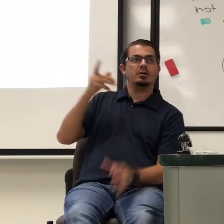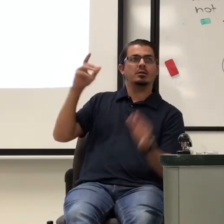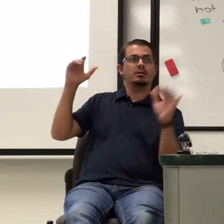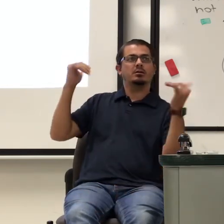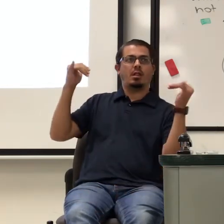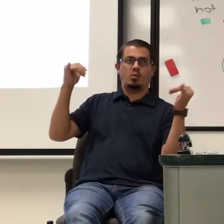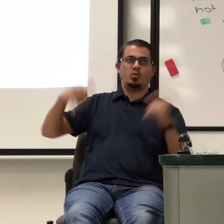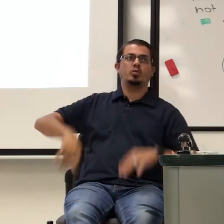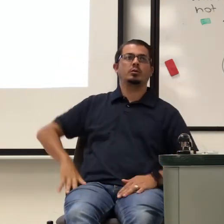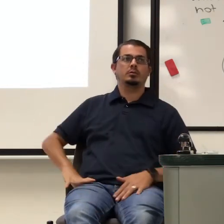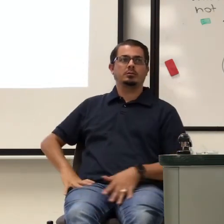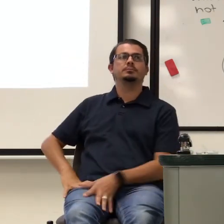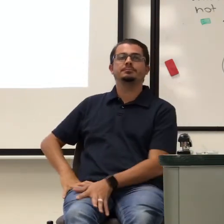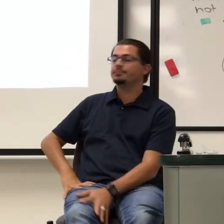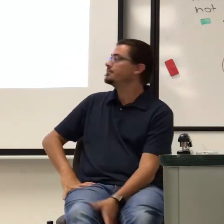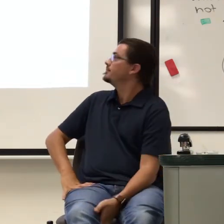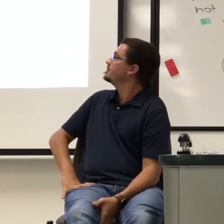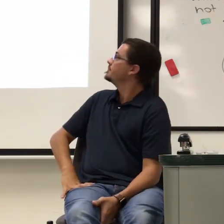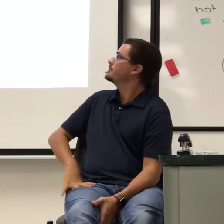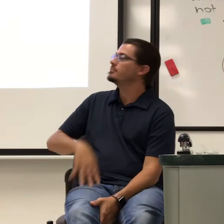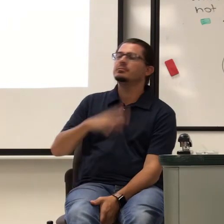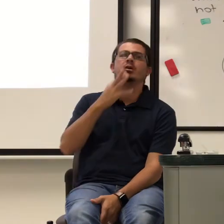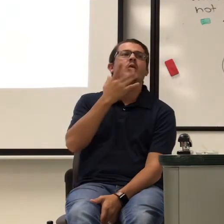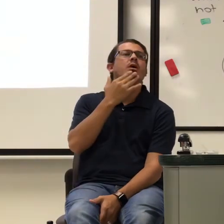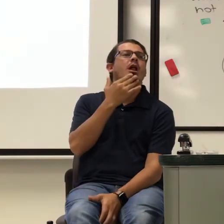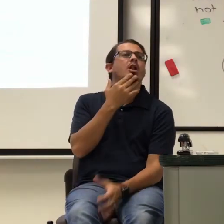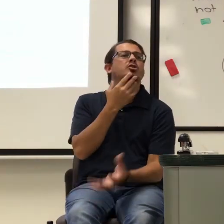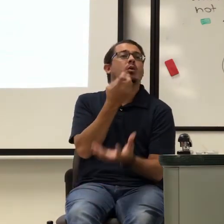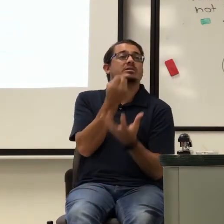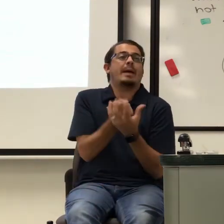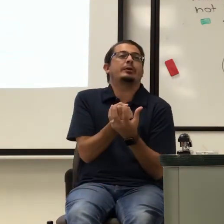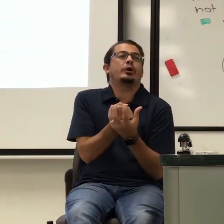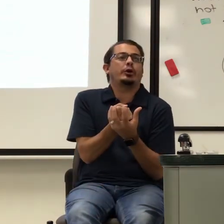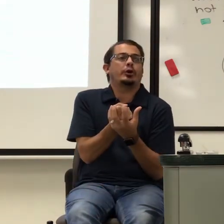Yellow. What color is its receptor?